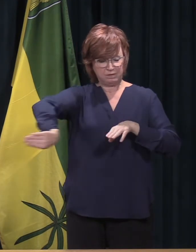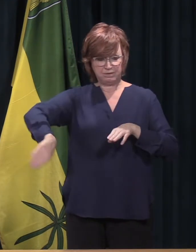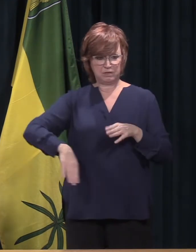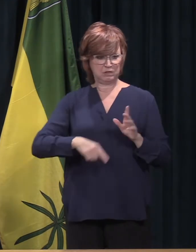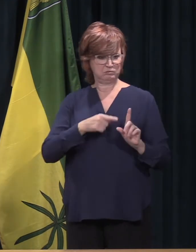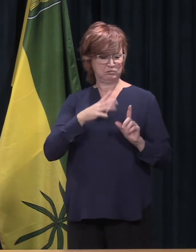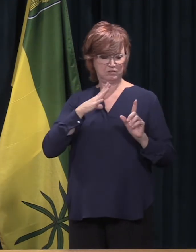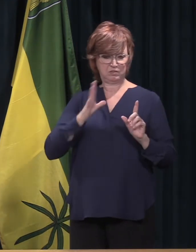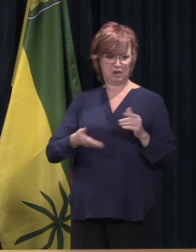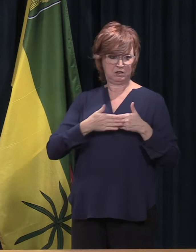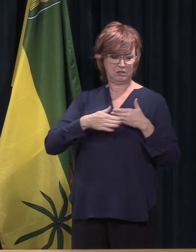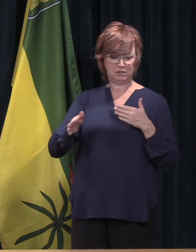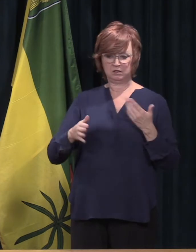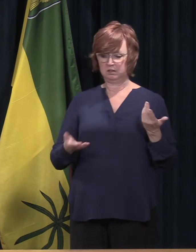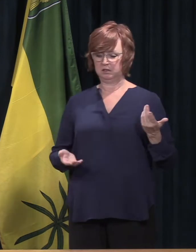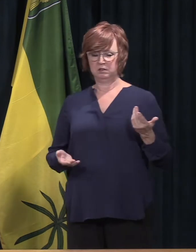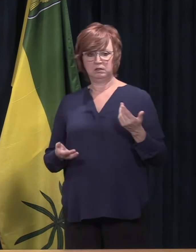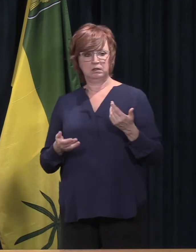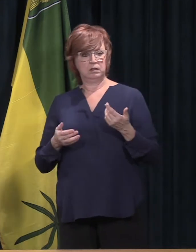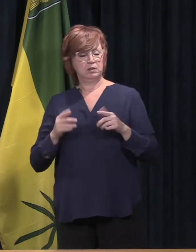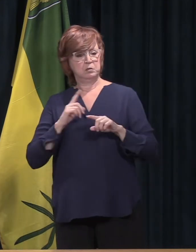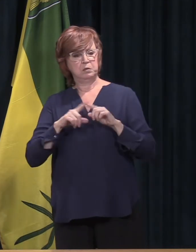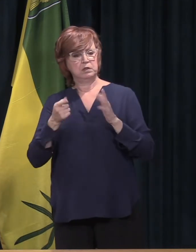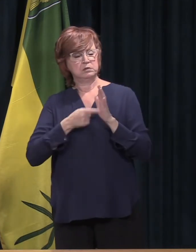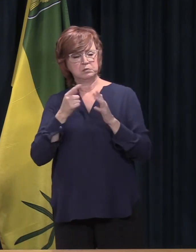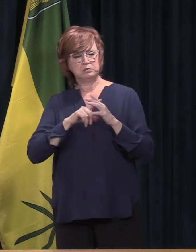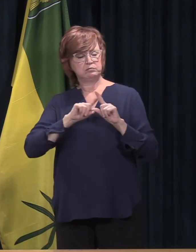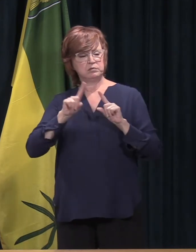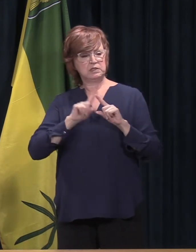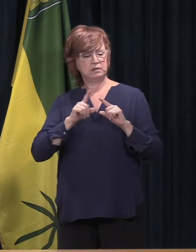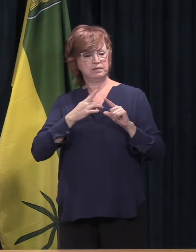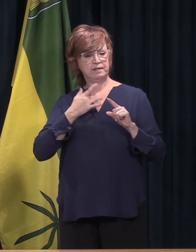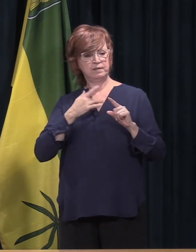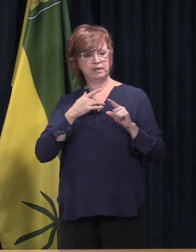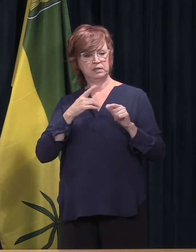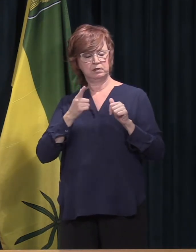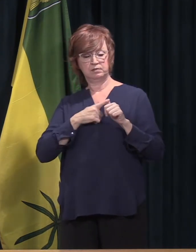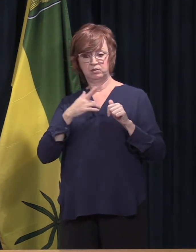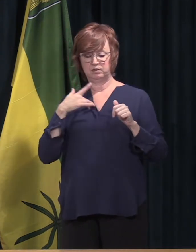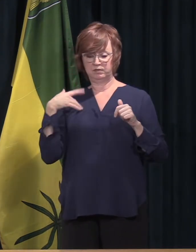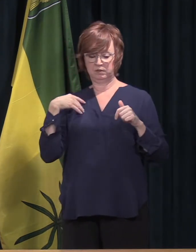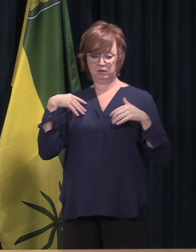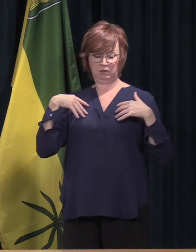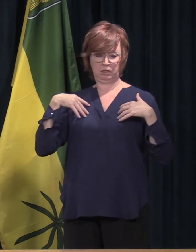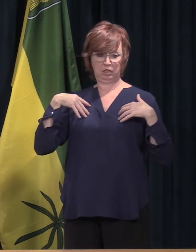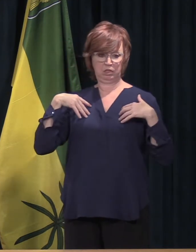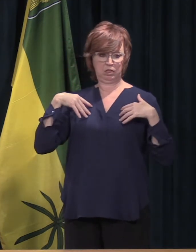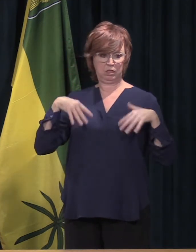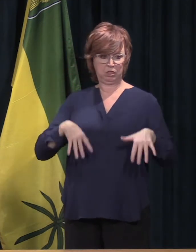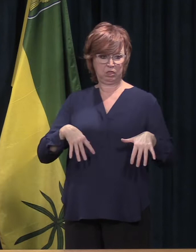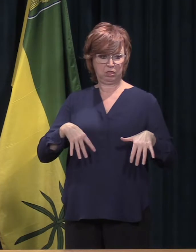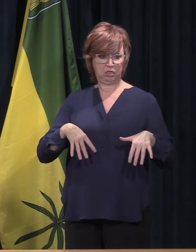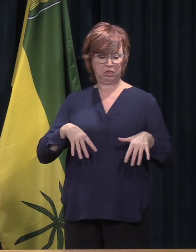not be positive. Once the virus replicates in the respiratory tract, lower respiratory tract, you get a